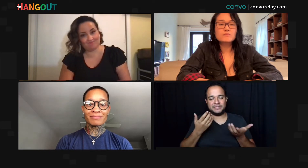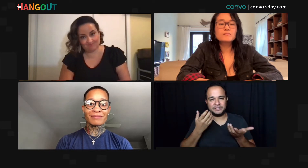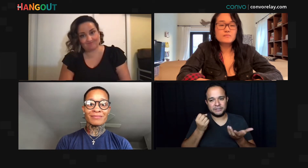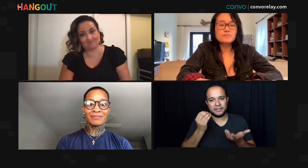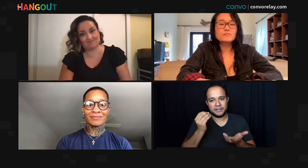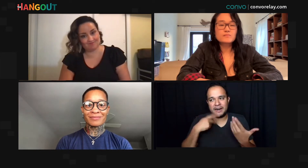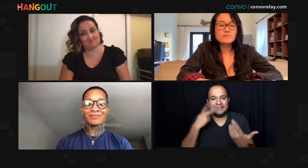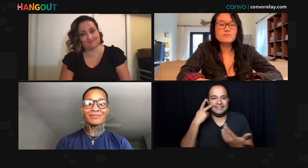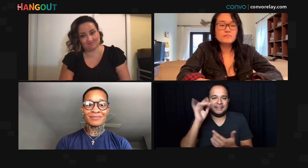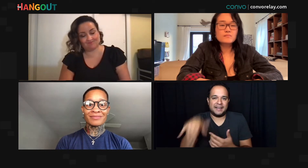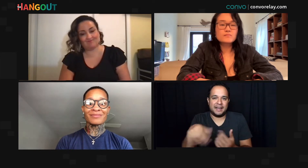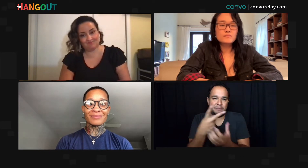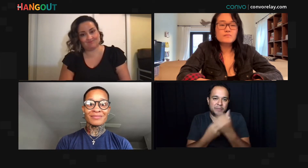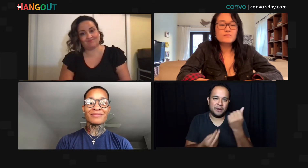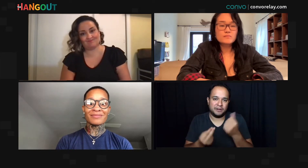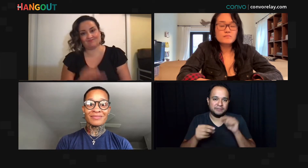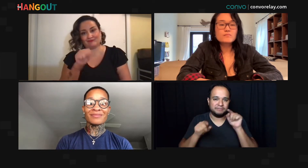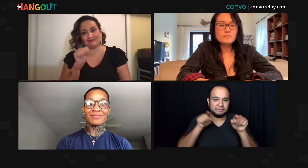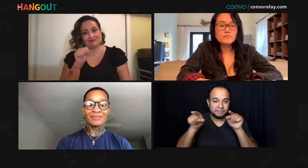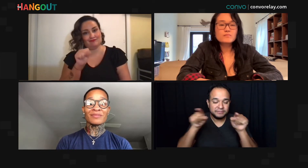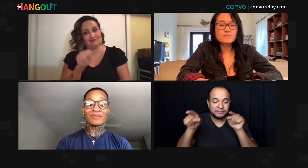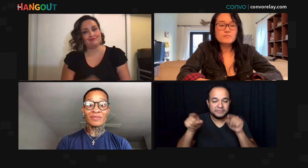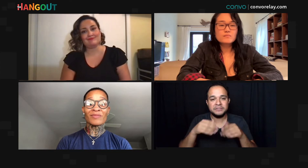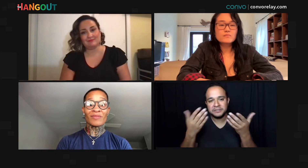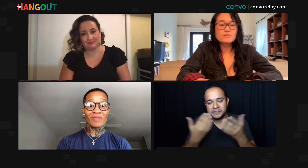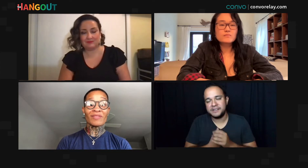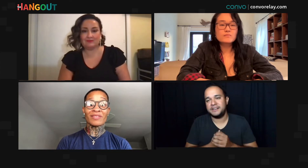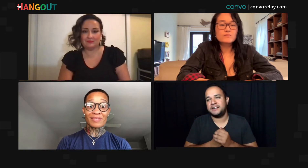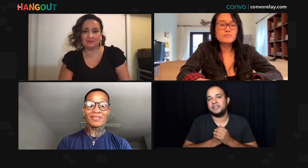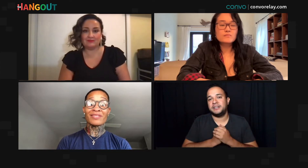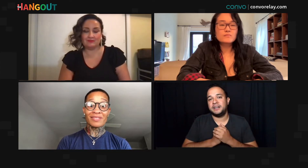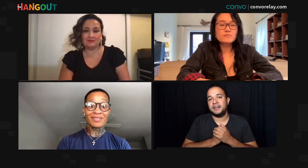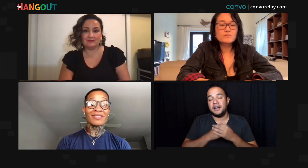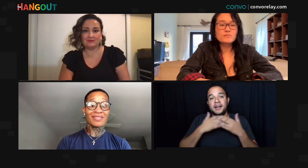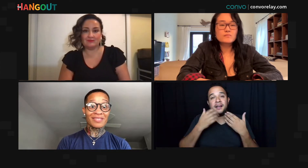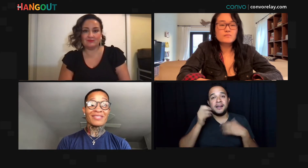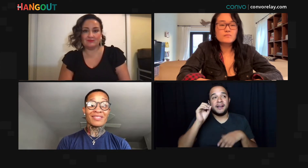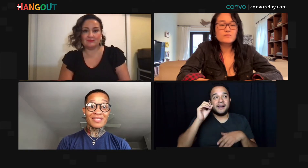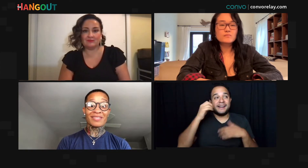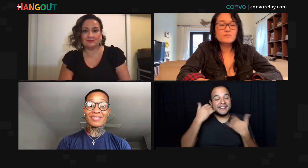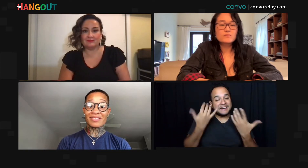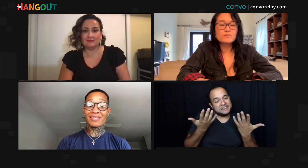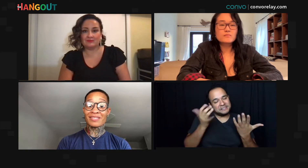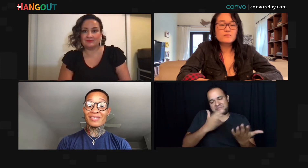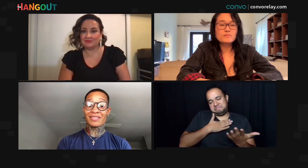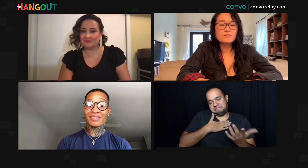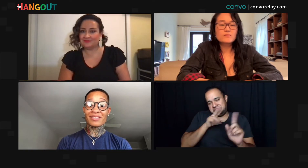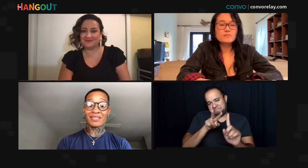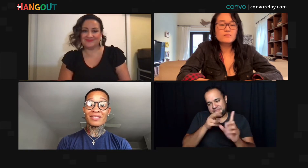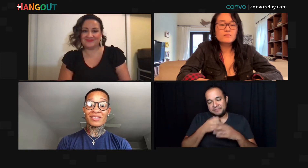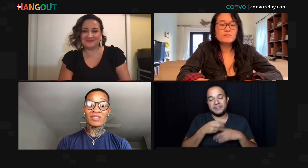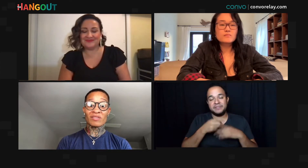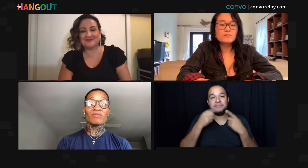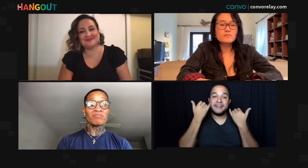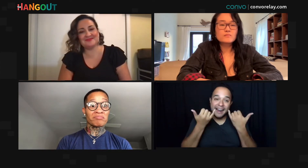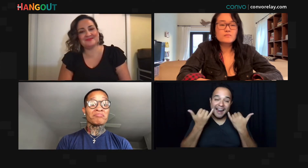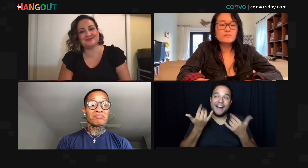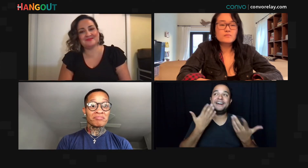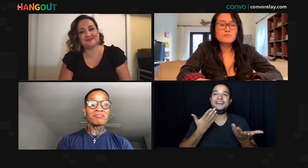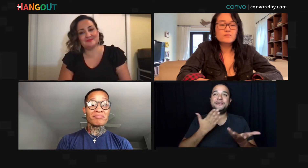people don't want to come out, right? And that's okay Mhm. too. So there has to be space for everything. That's my perspective.